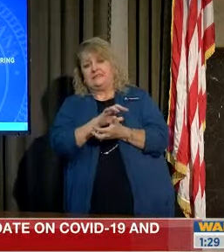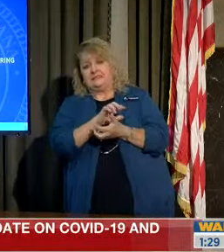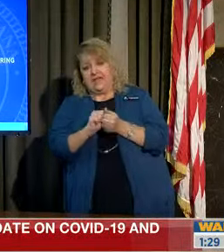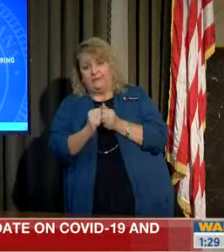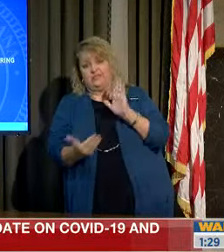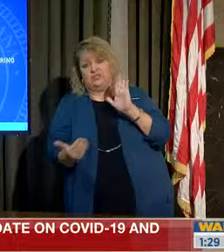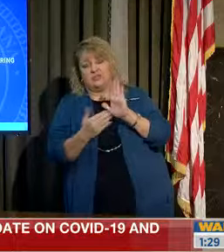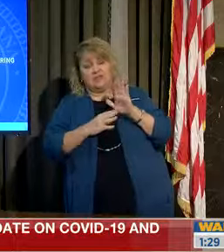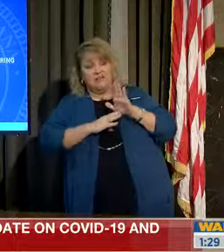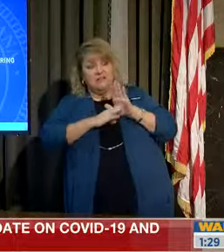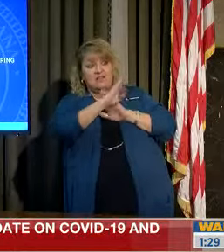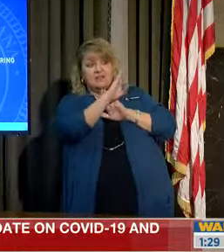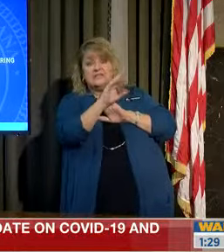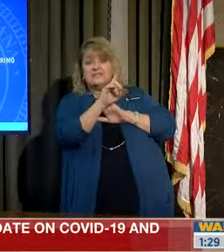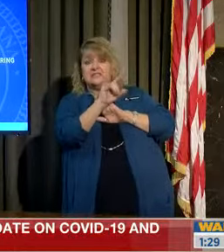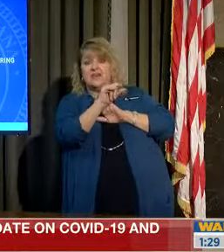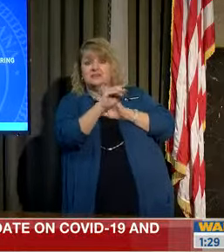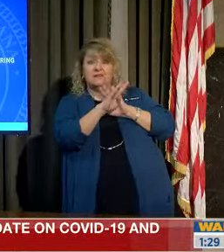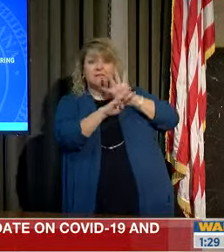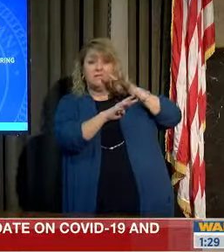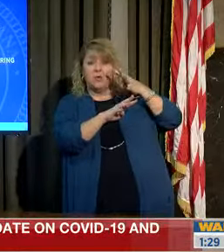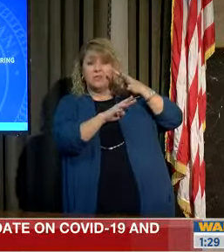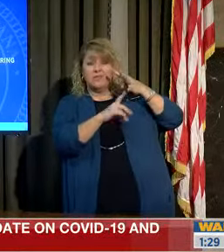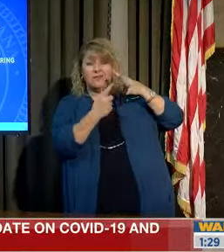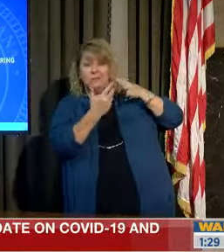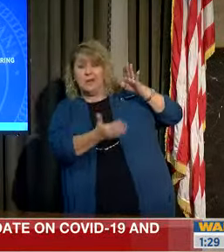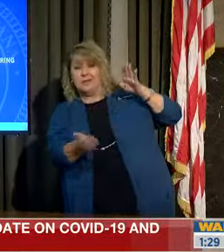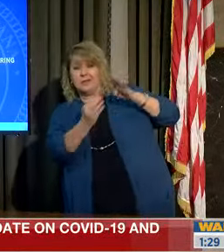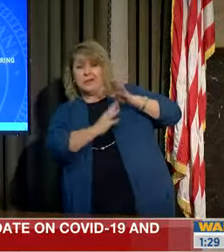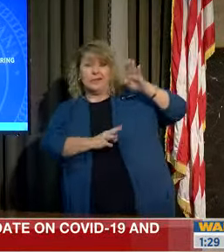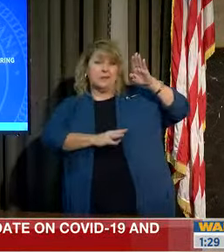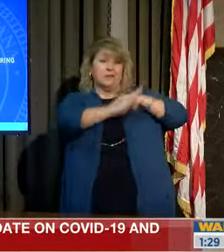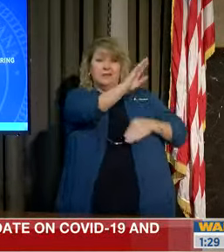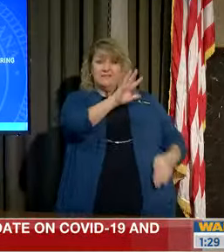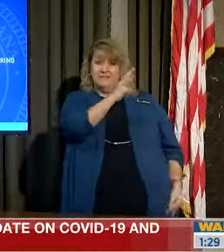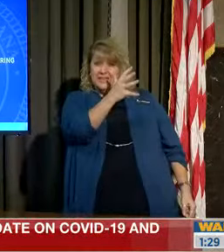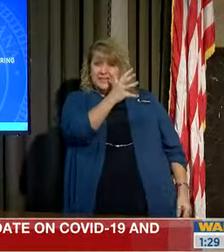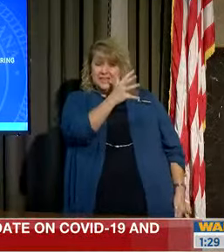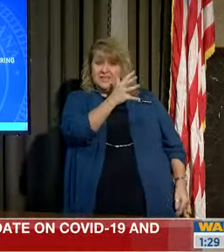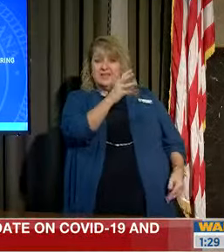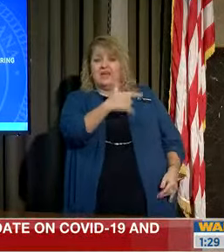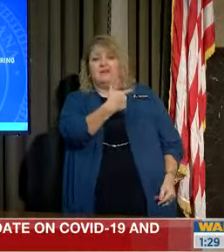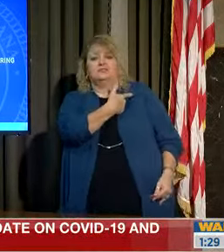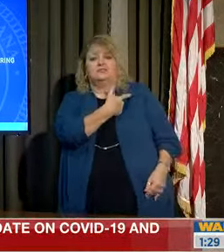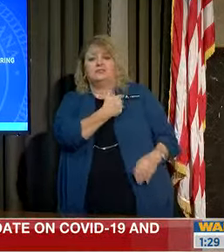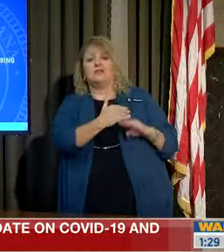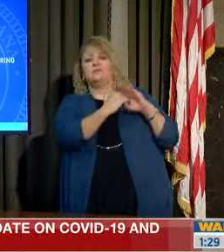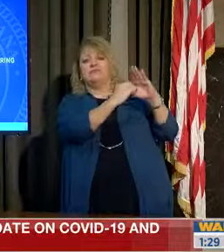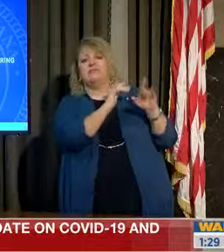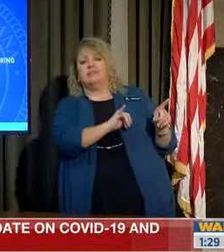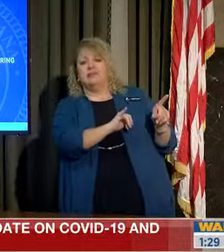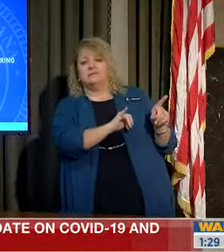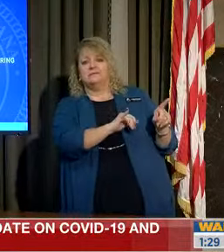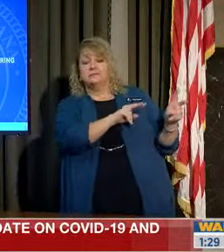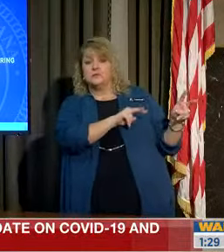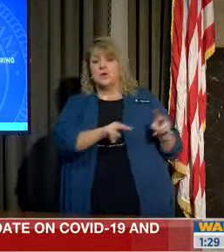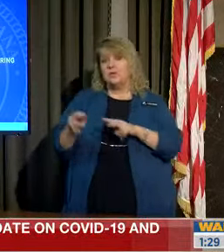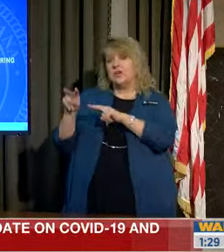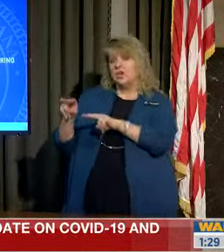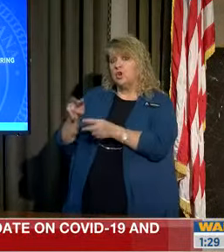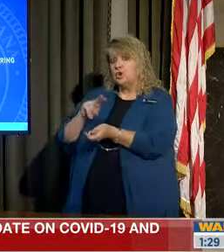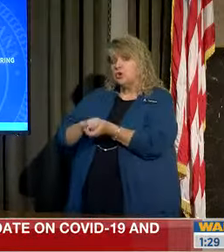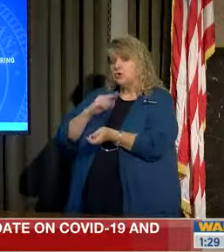of right now. That case has never been more clear than when you look at what's happened in our nursing homes. If you go to